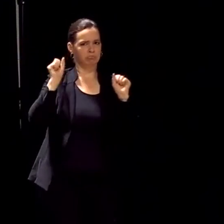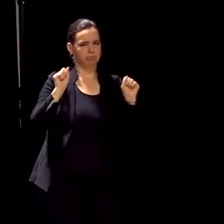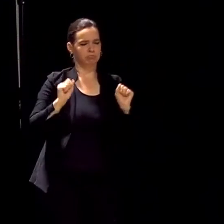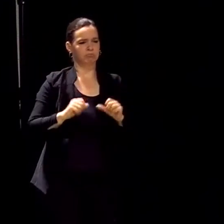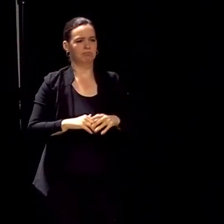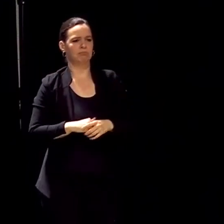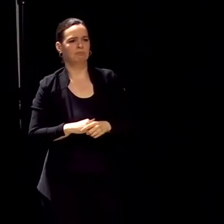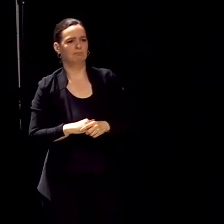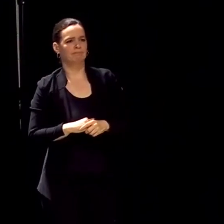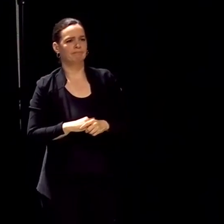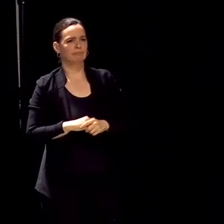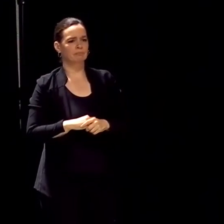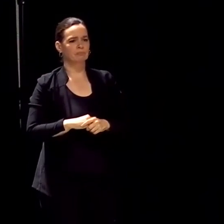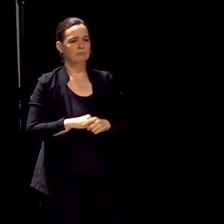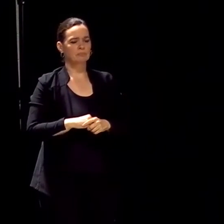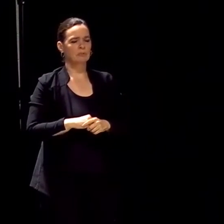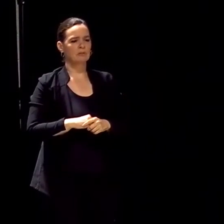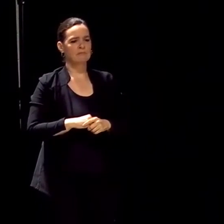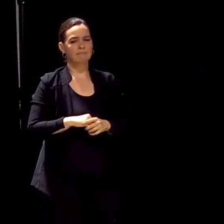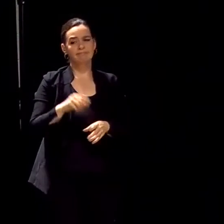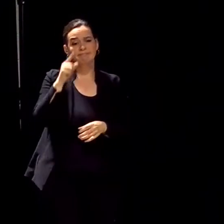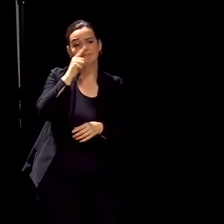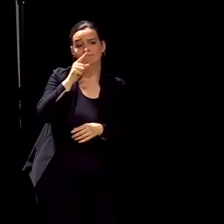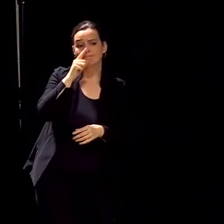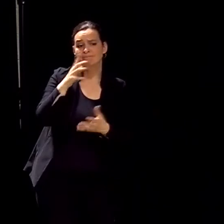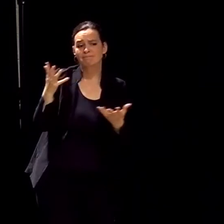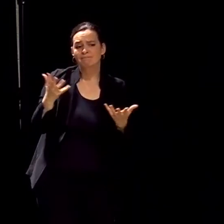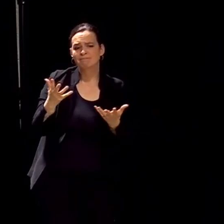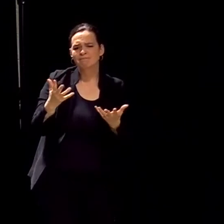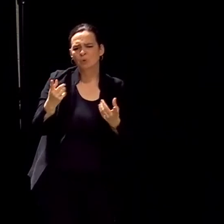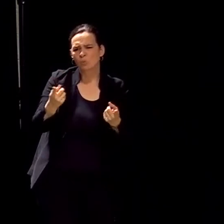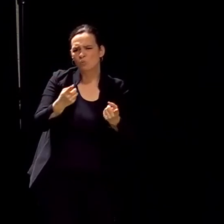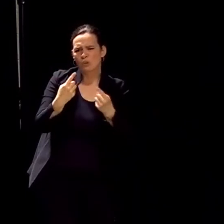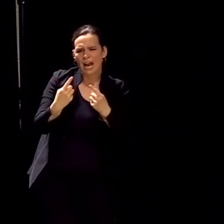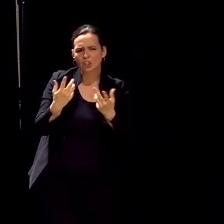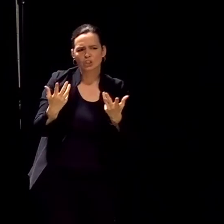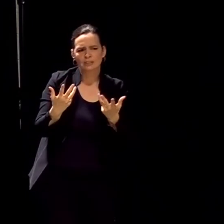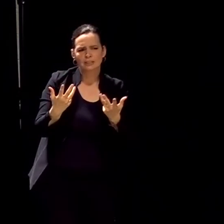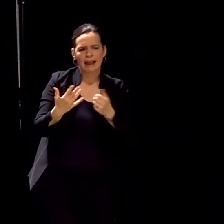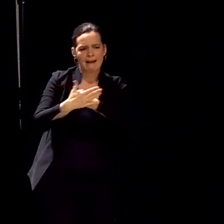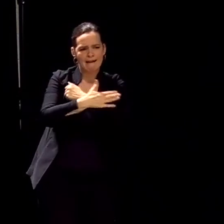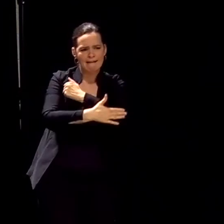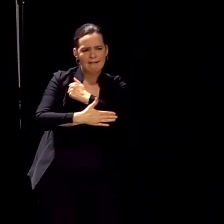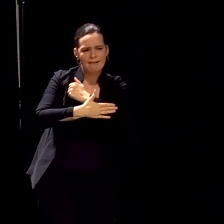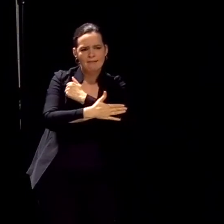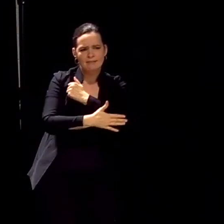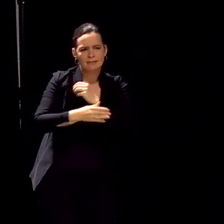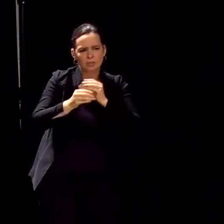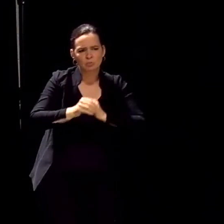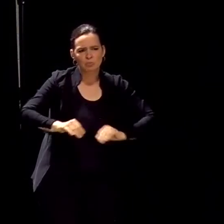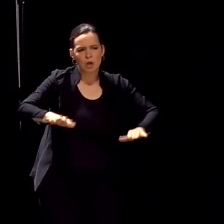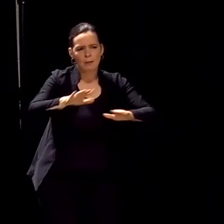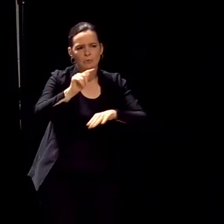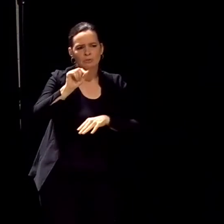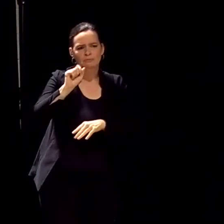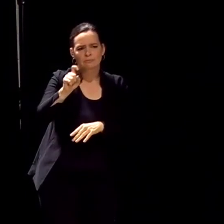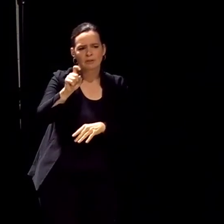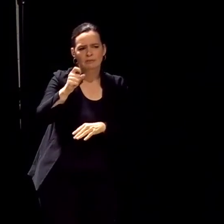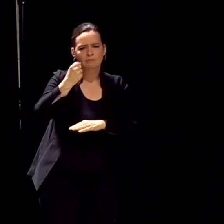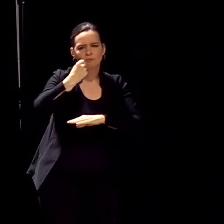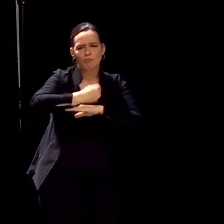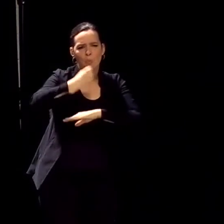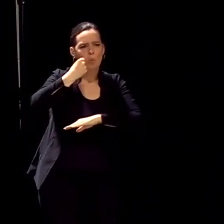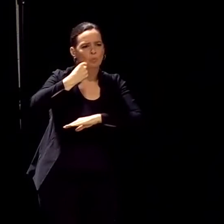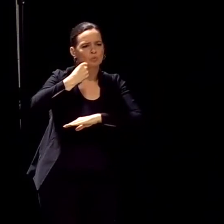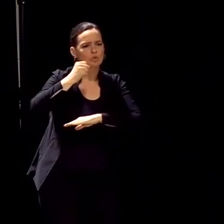I have an off-topic. Yeah. Can I just get your reaction on the county's property tax foreclosure auction? I know it was virtual for the first time,